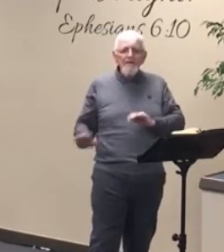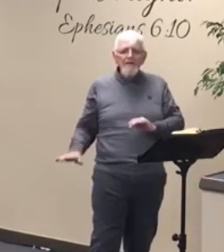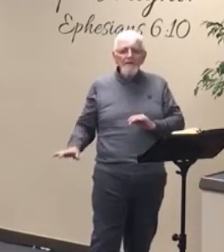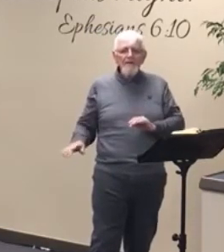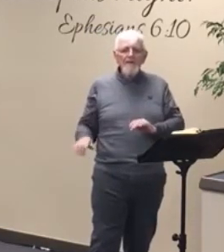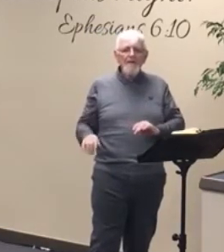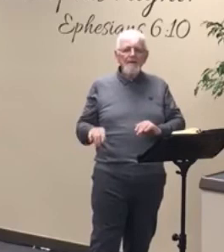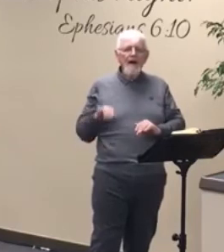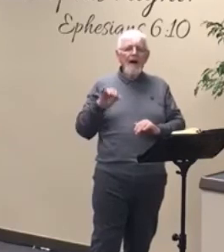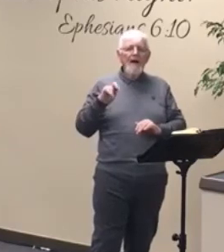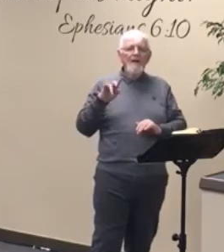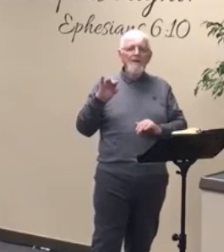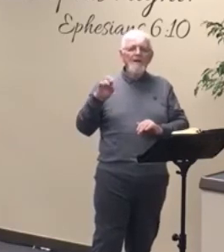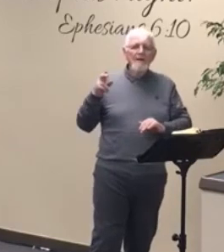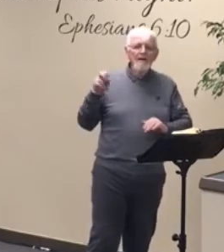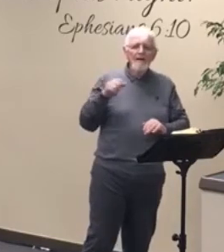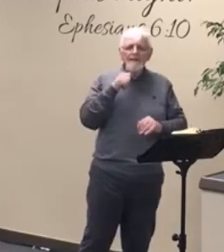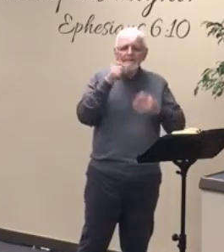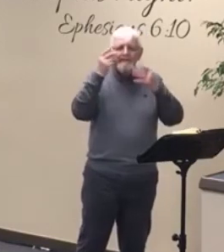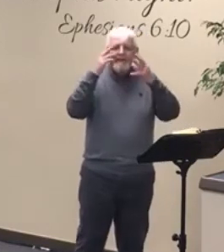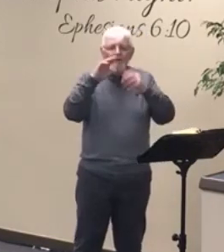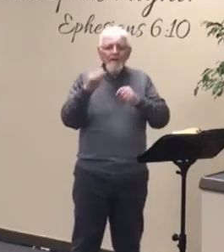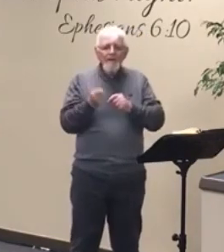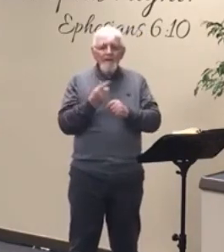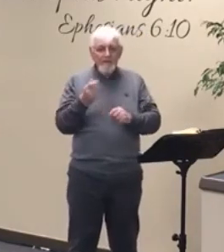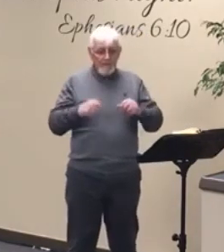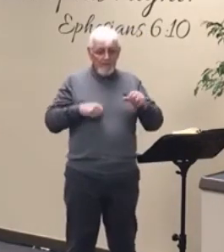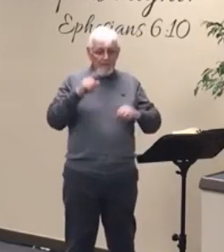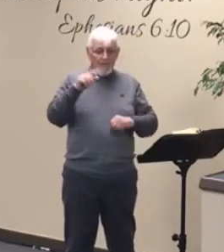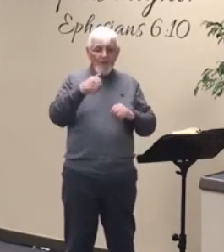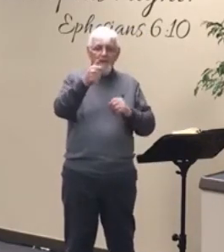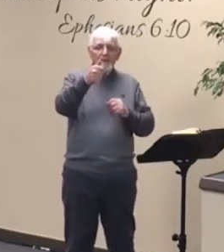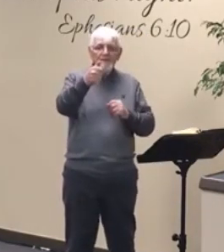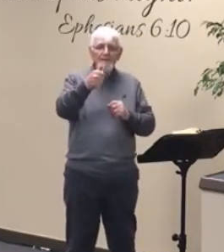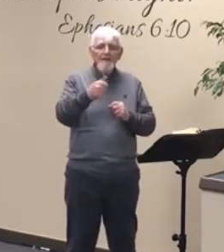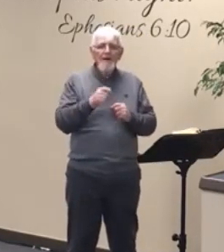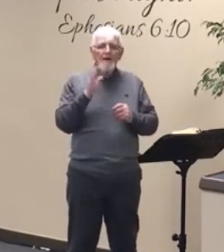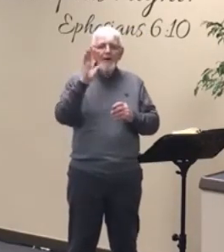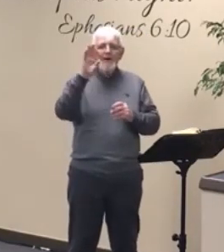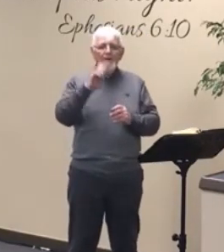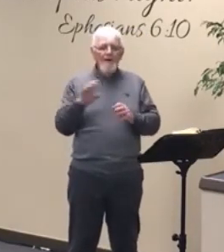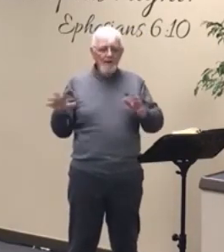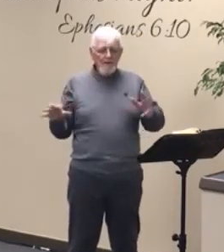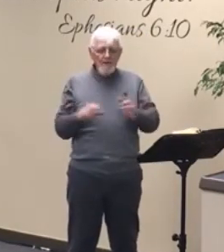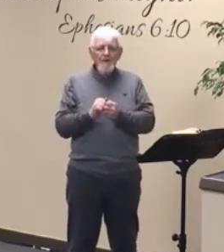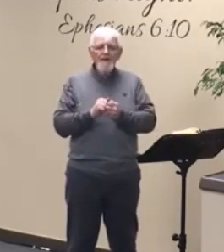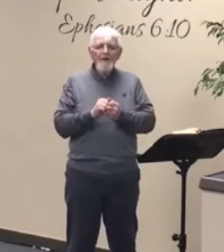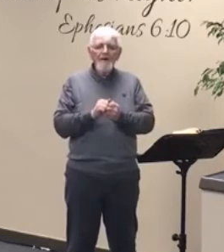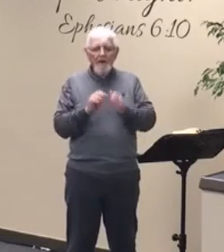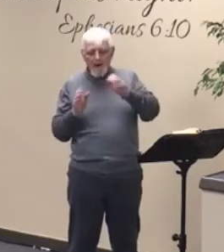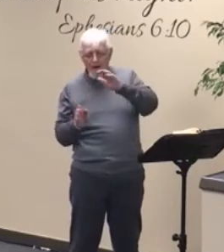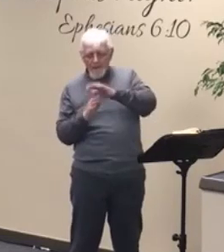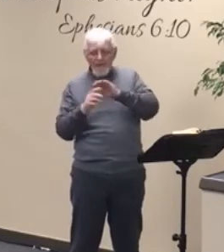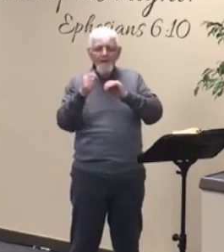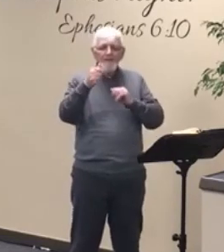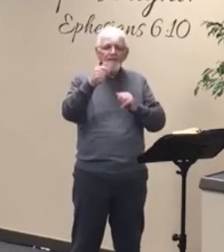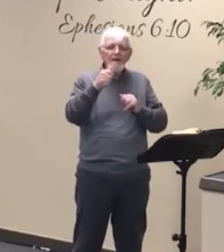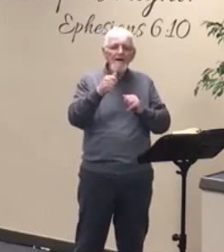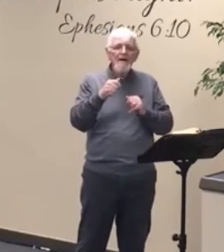better. Whosoever shall exalt himself shall be abased, and he that shall humble himself shall be what?